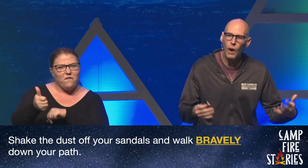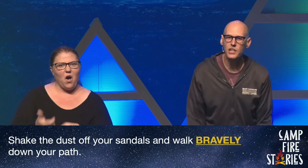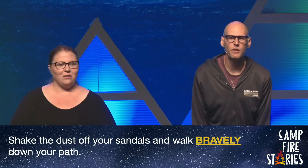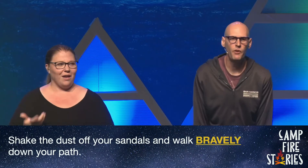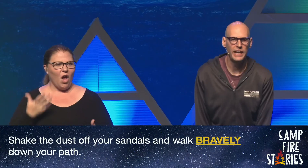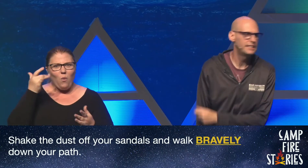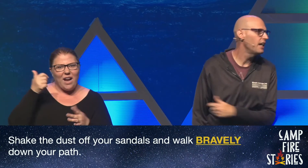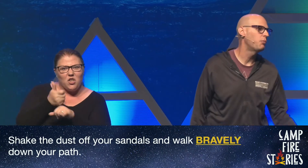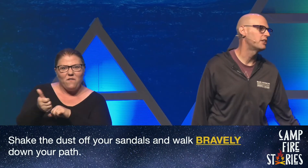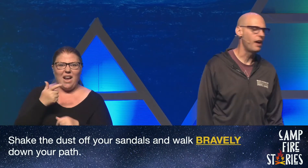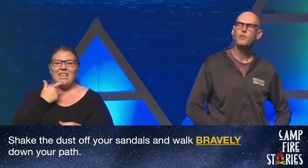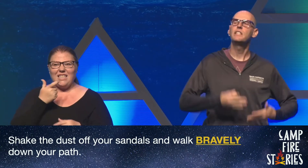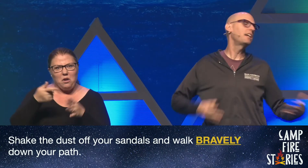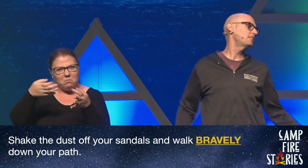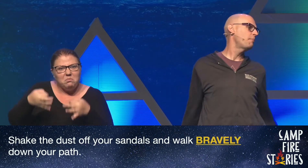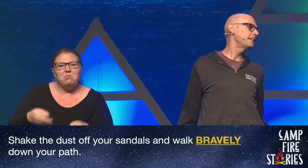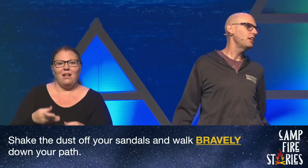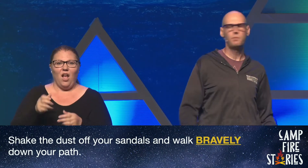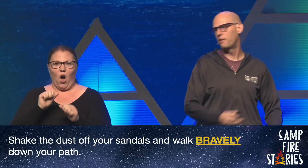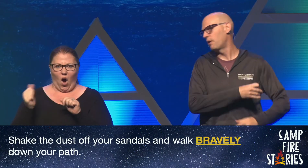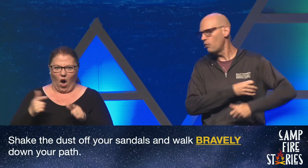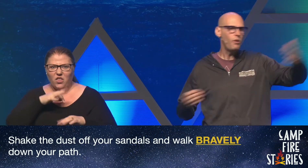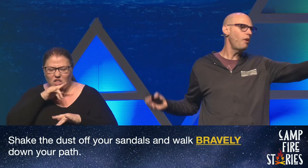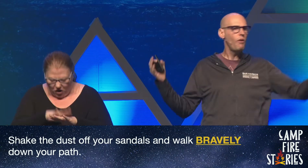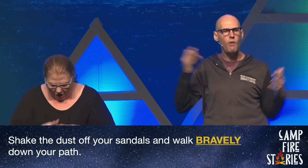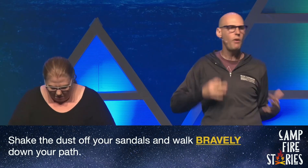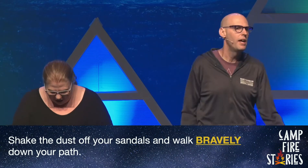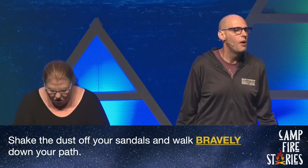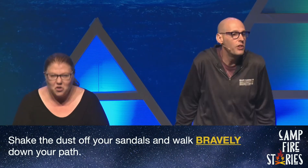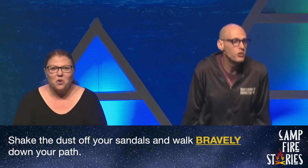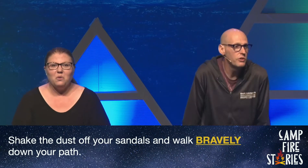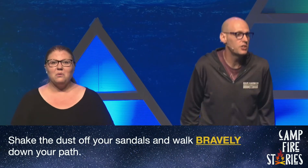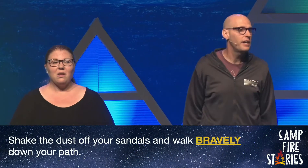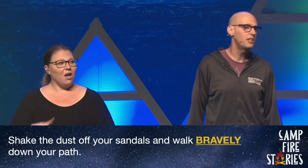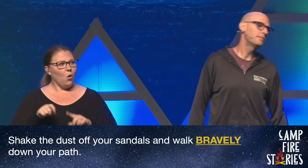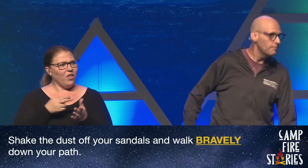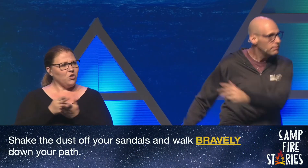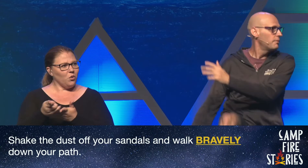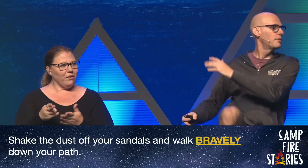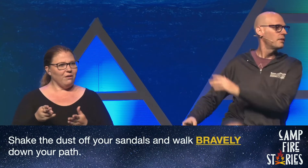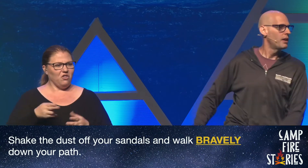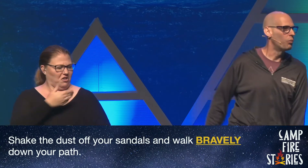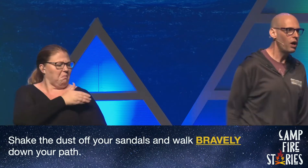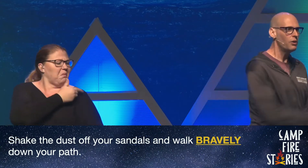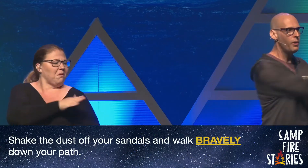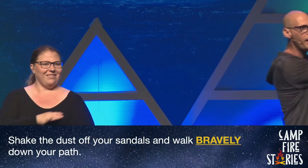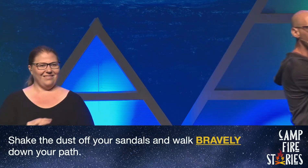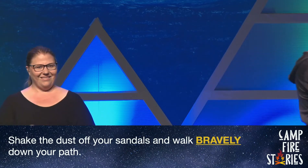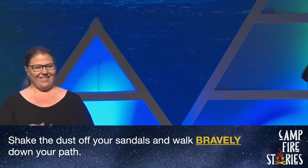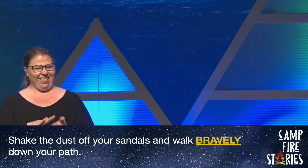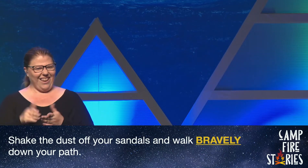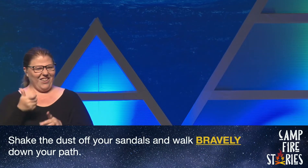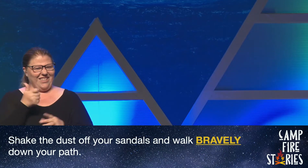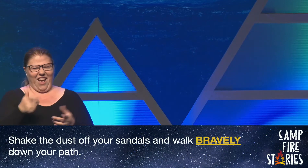know why it's your fault? I can tell you why it's your fault. Every dust on my sandals is your fault. When the truth is, all you got to do is walk